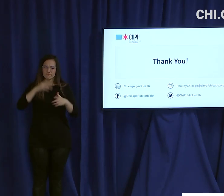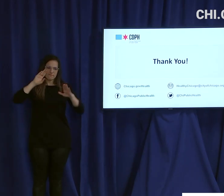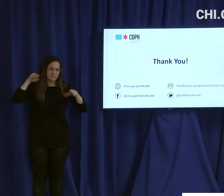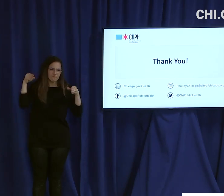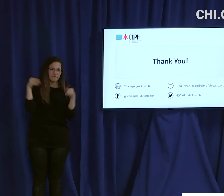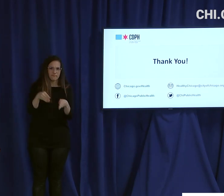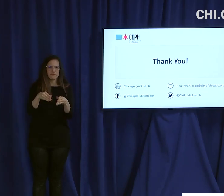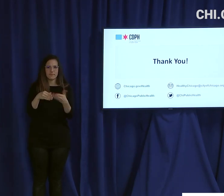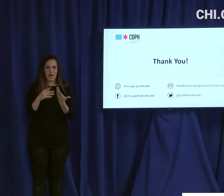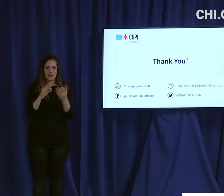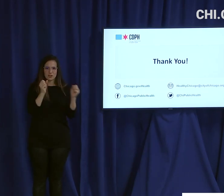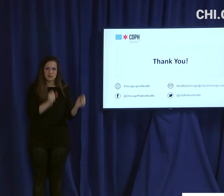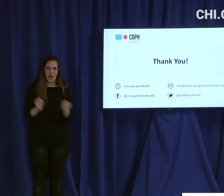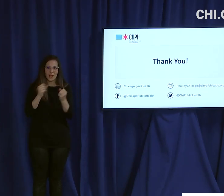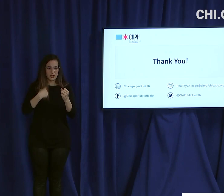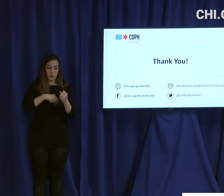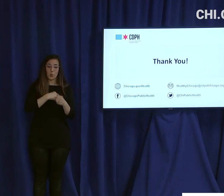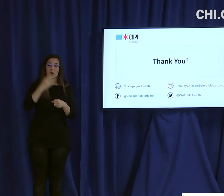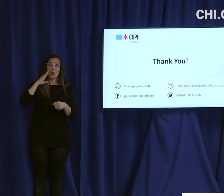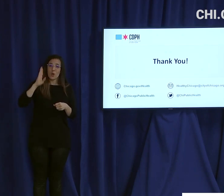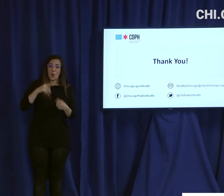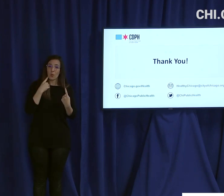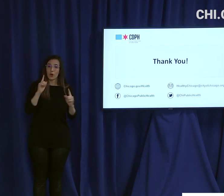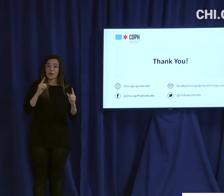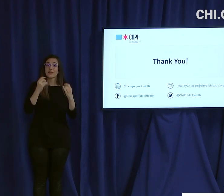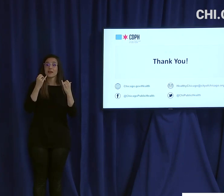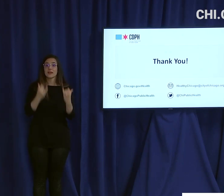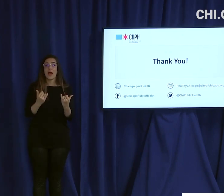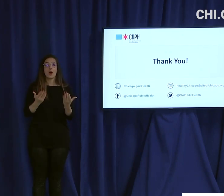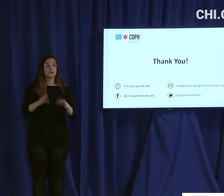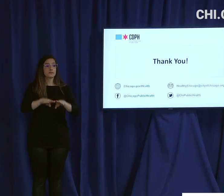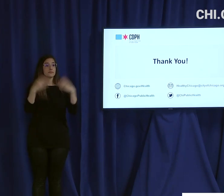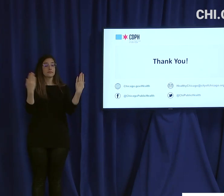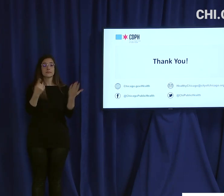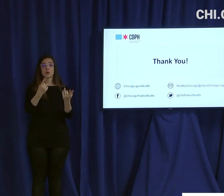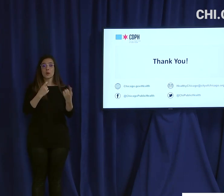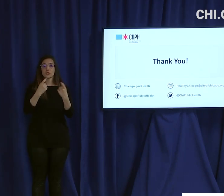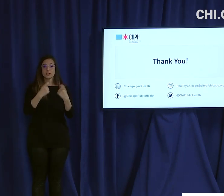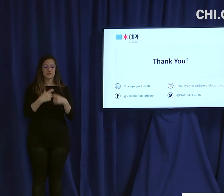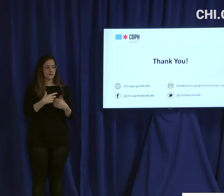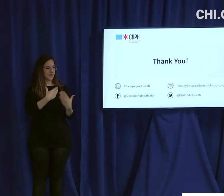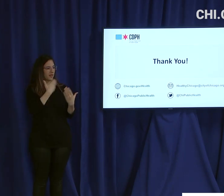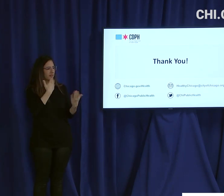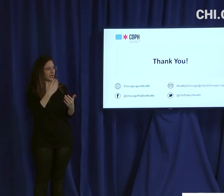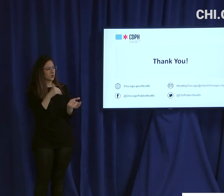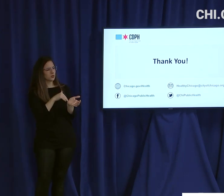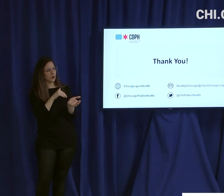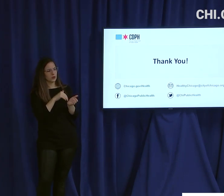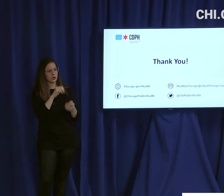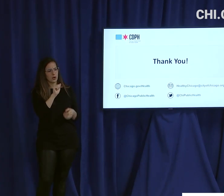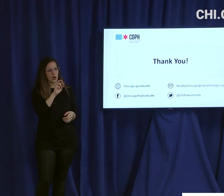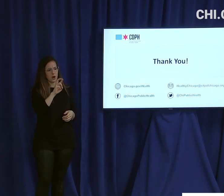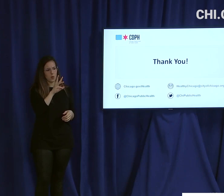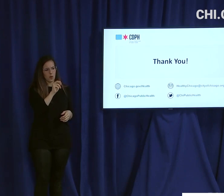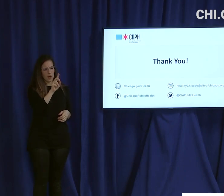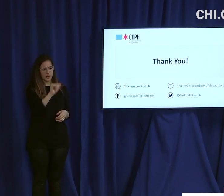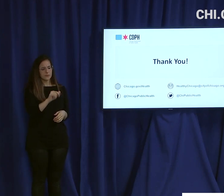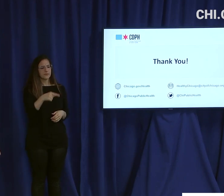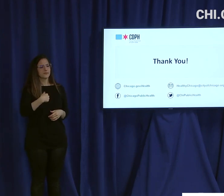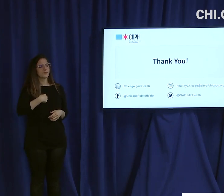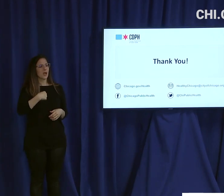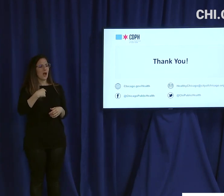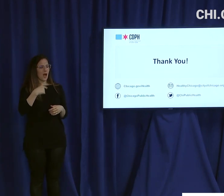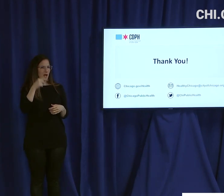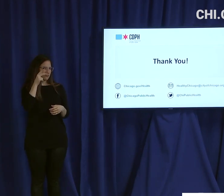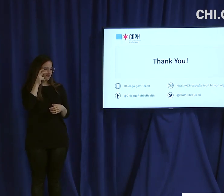work. With that, I am happy to take questions. Thank you, Dr. Arwady. As I hear you speak about that the